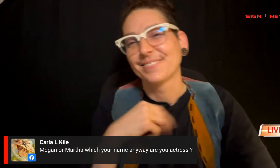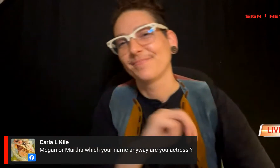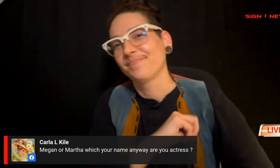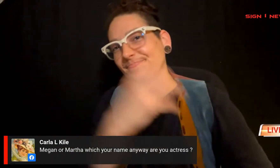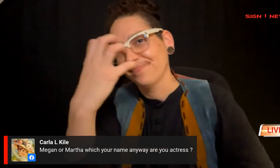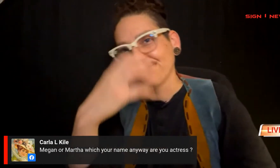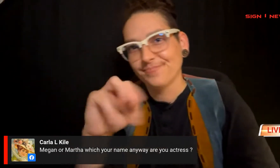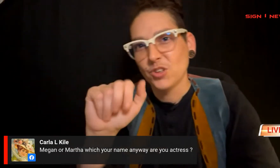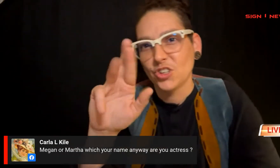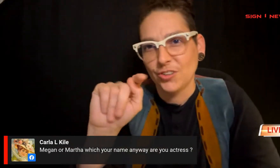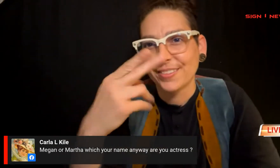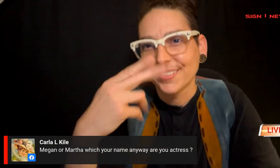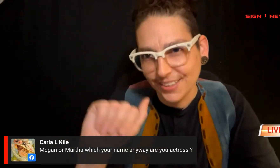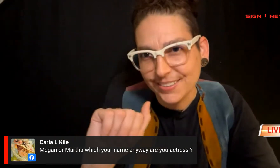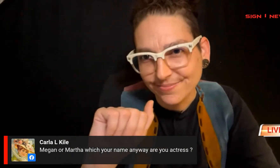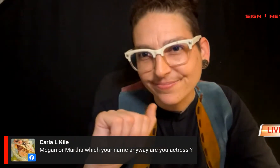Martha? Martha.